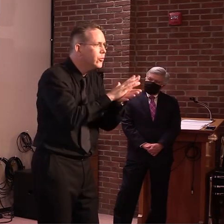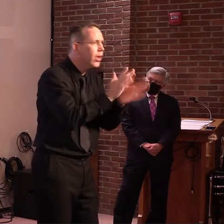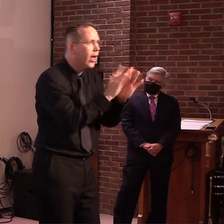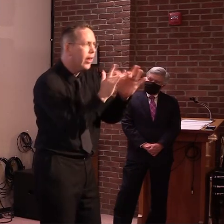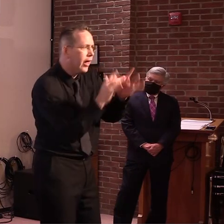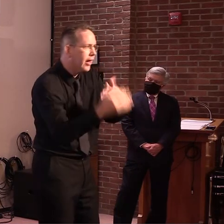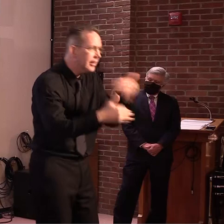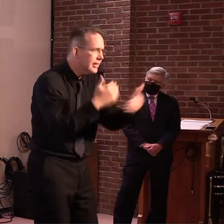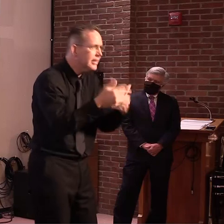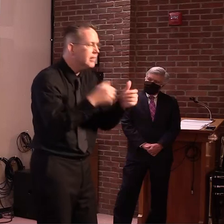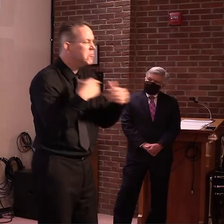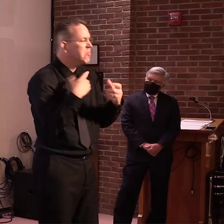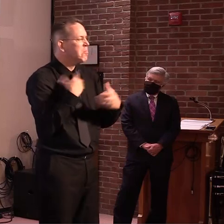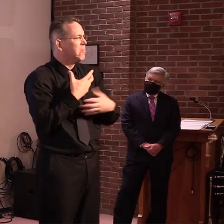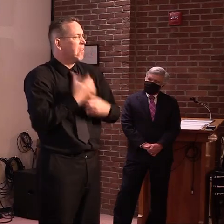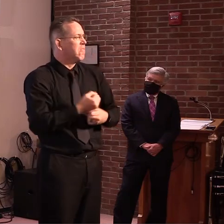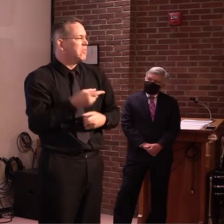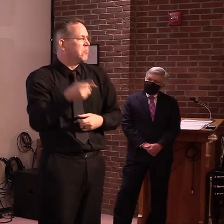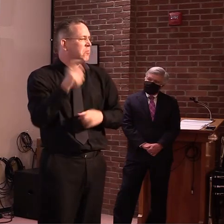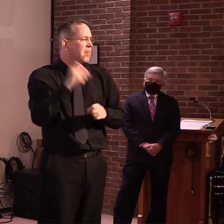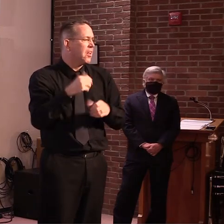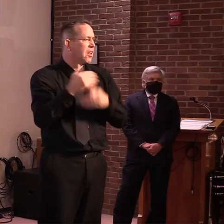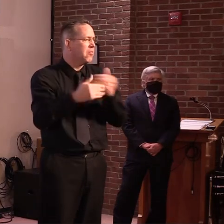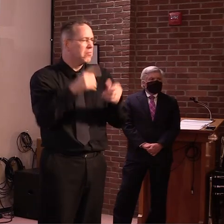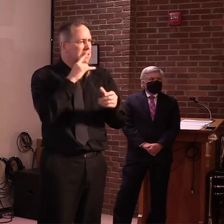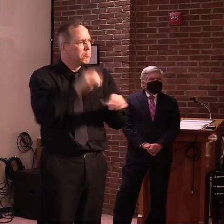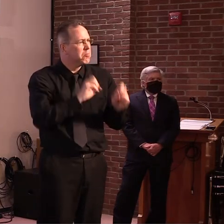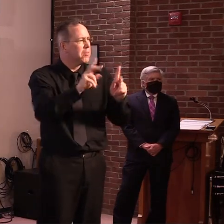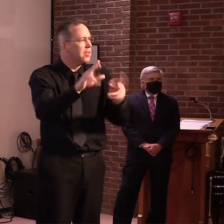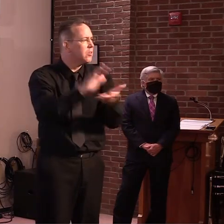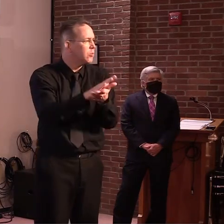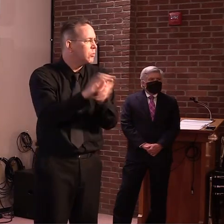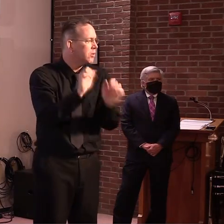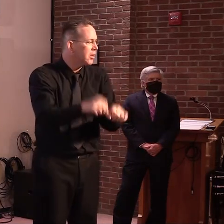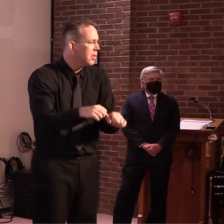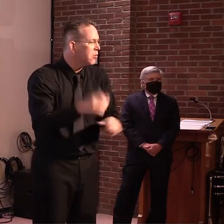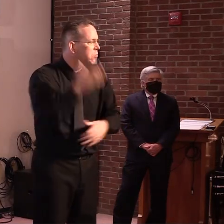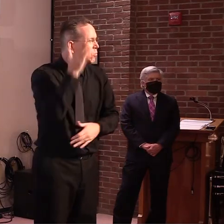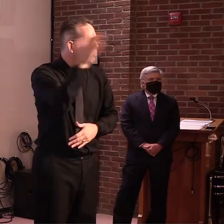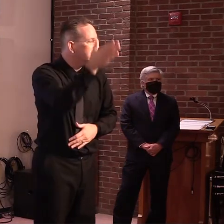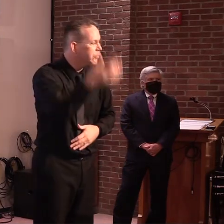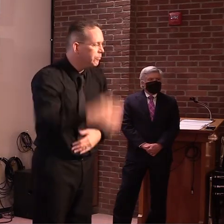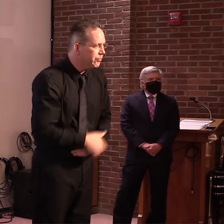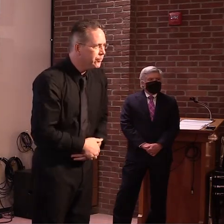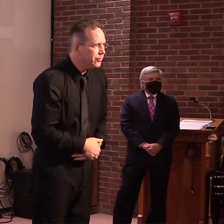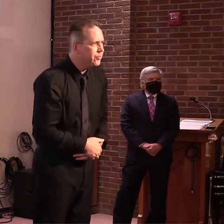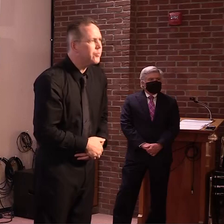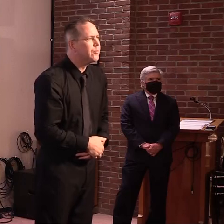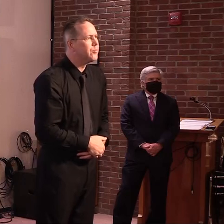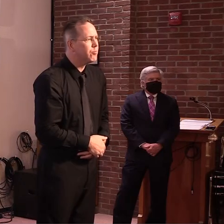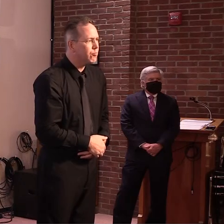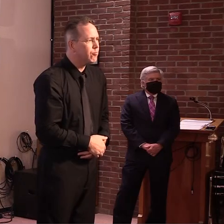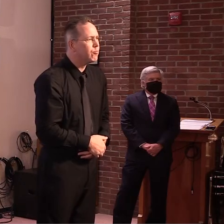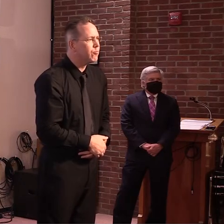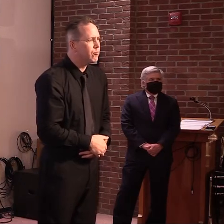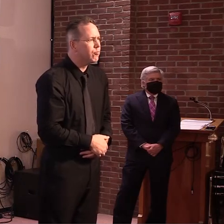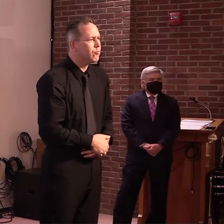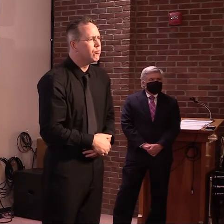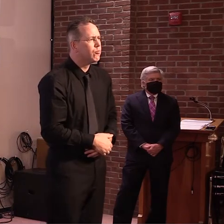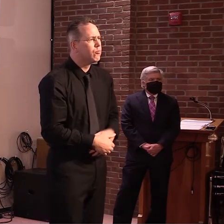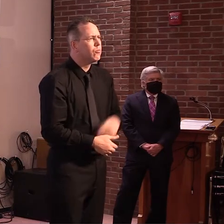the appropriate measures in place that we're planning to do that. And then I think just a separate question, maybe for the governor,